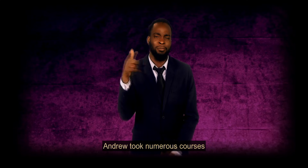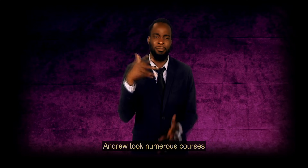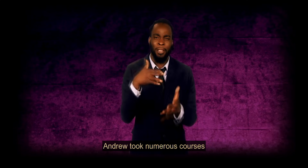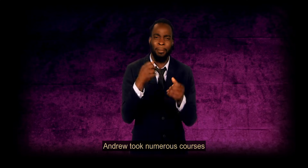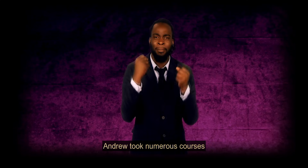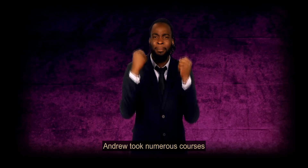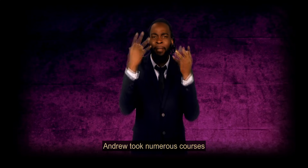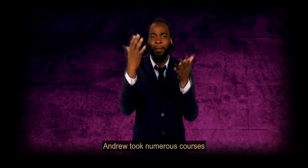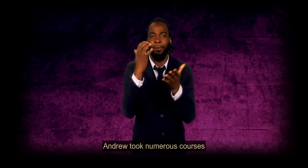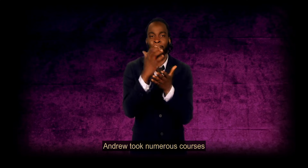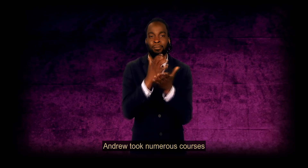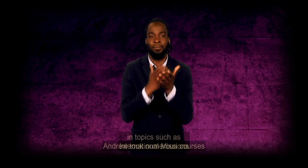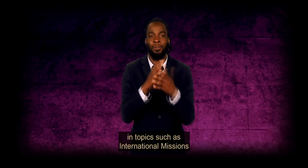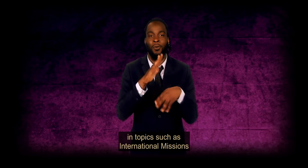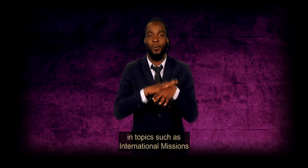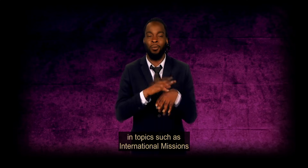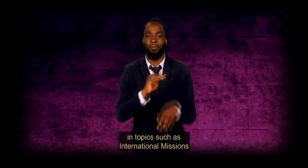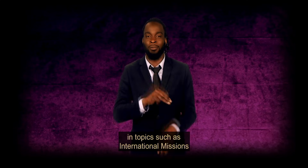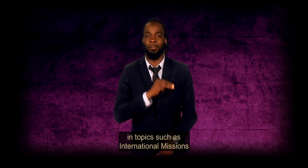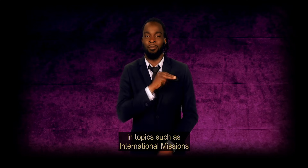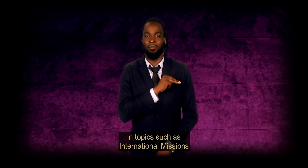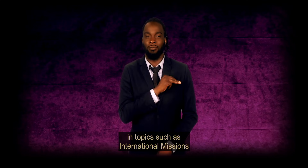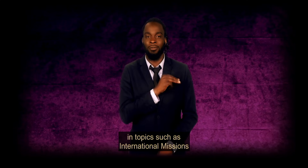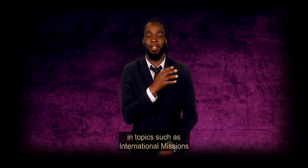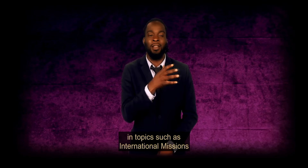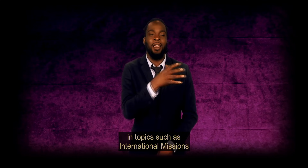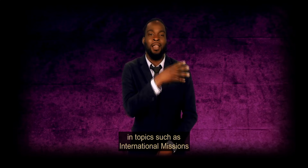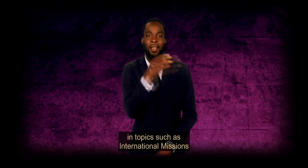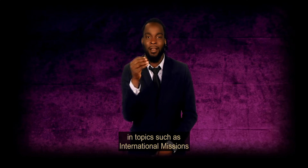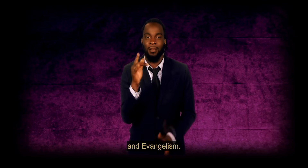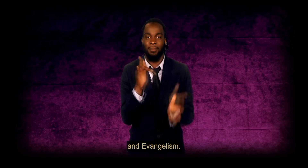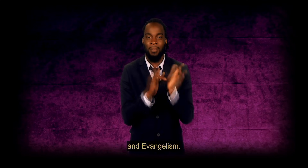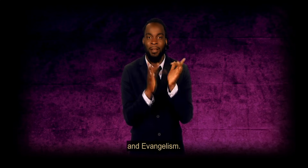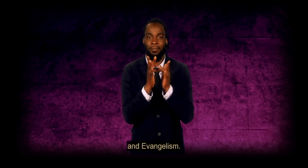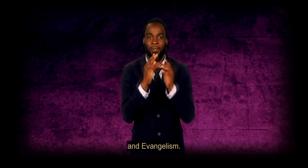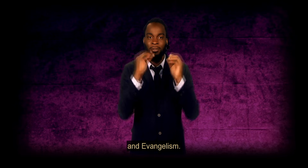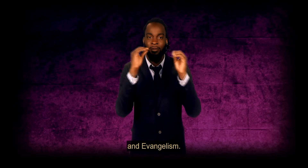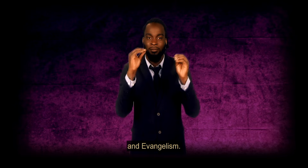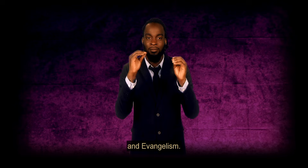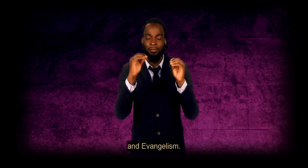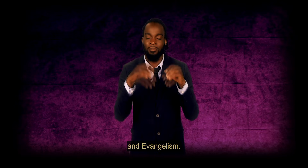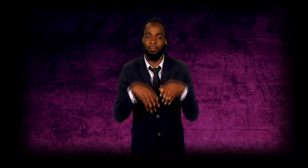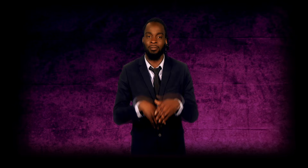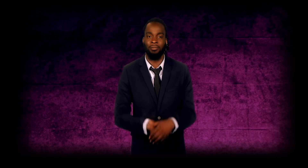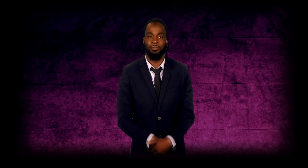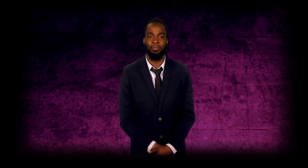Andrew took numerous courses in topics such as international missions and evangelism.